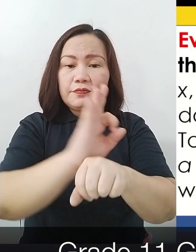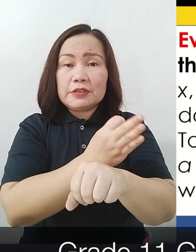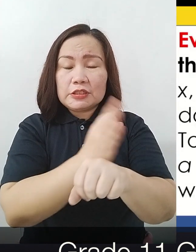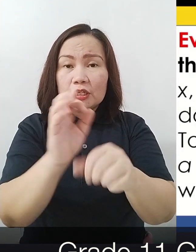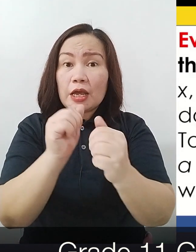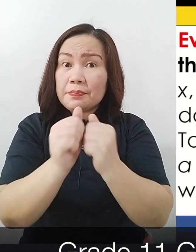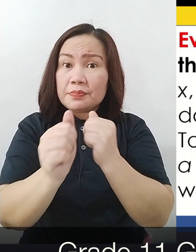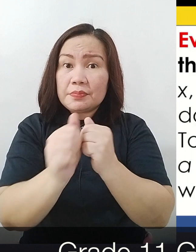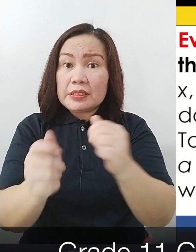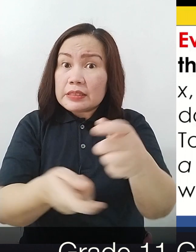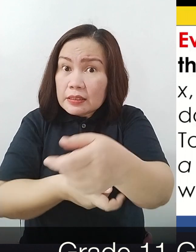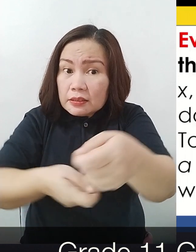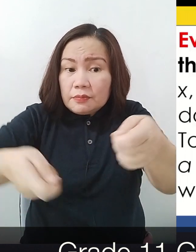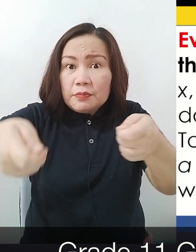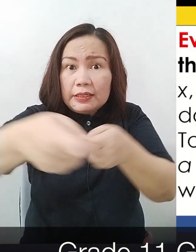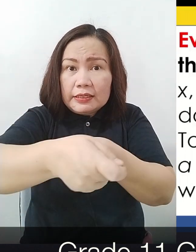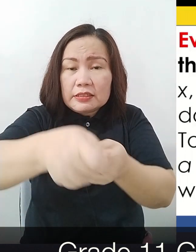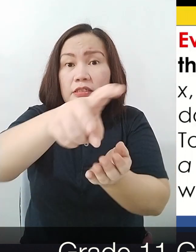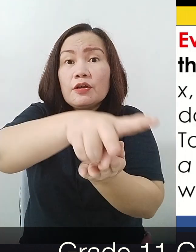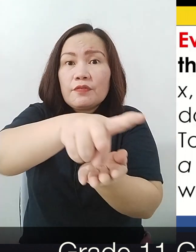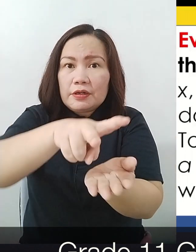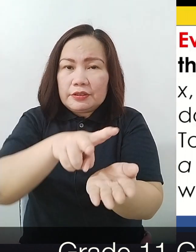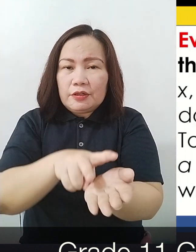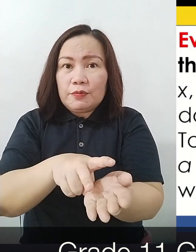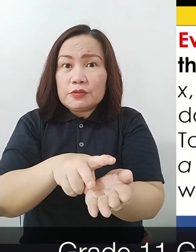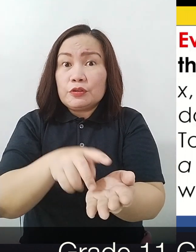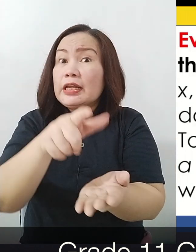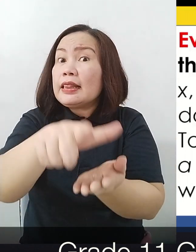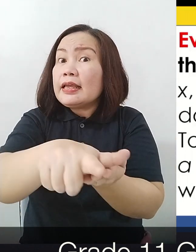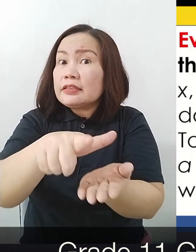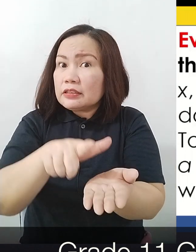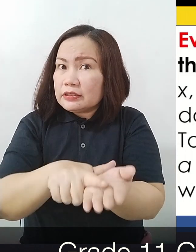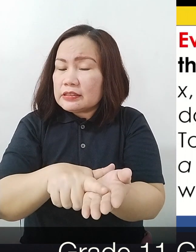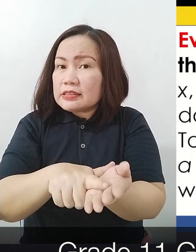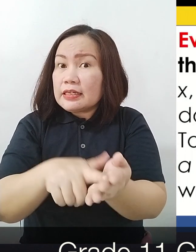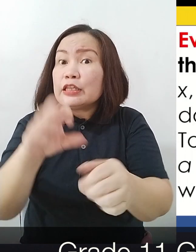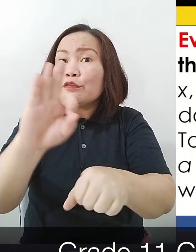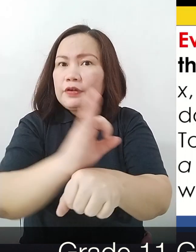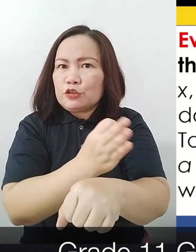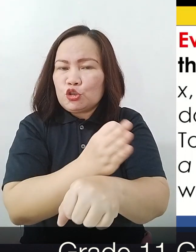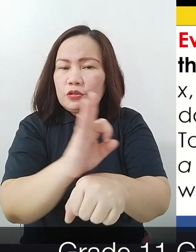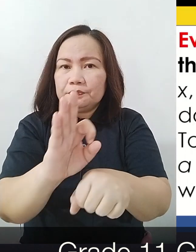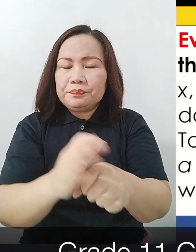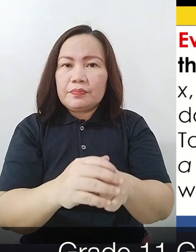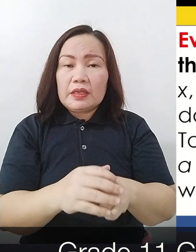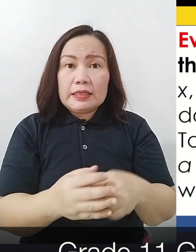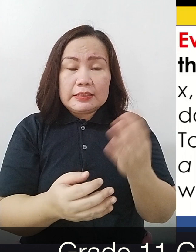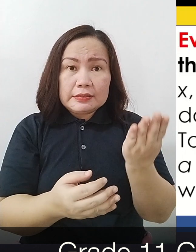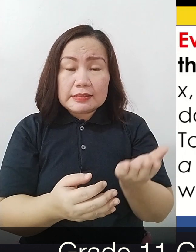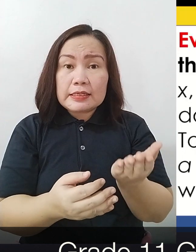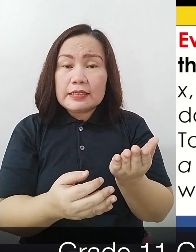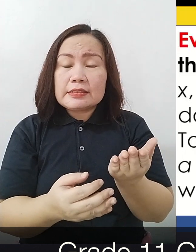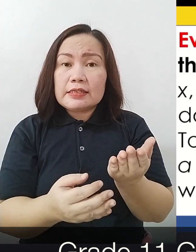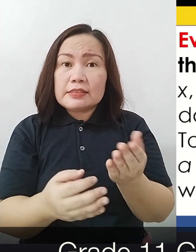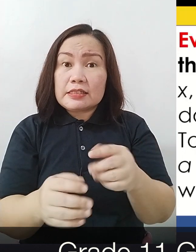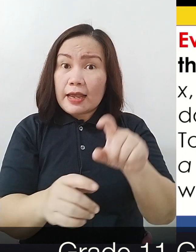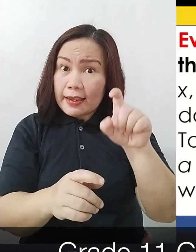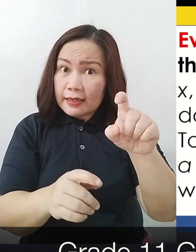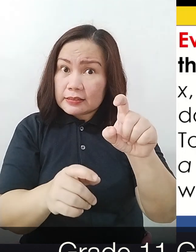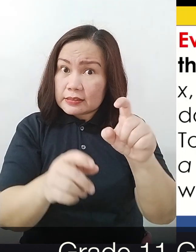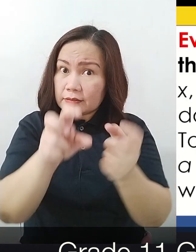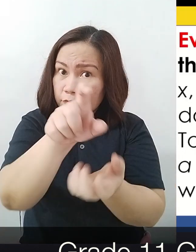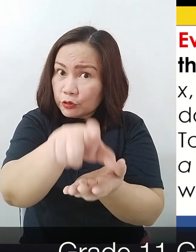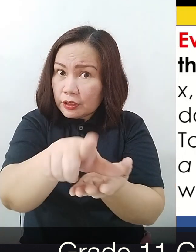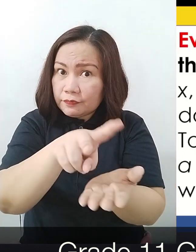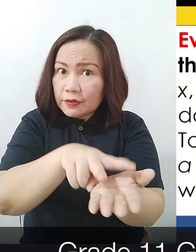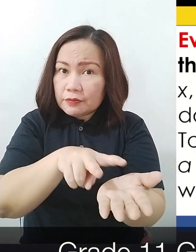Evaluating a function means replacing the variables in the function. In this case, the variable x